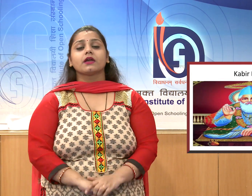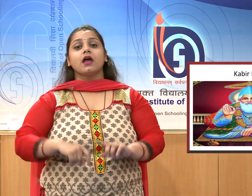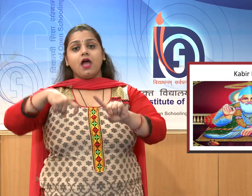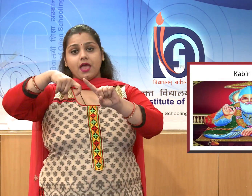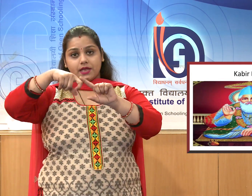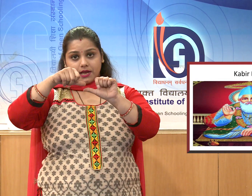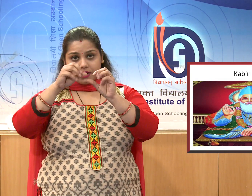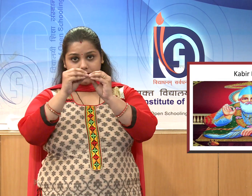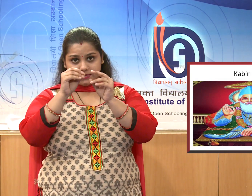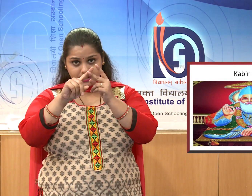Kabir,